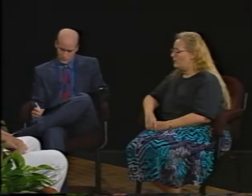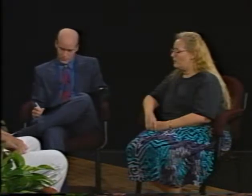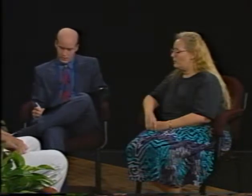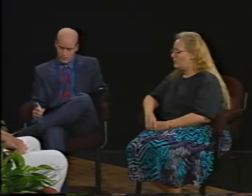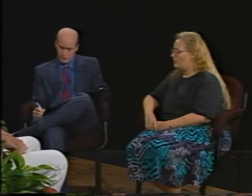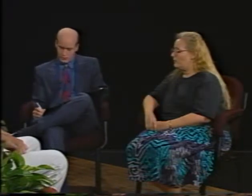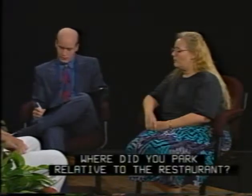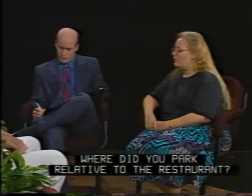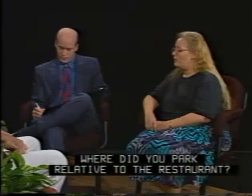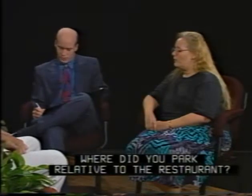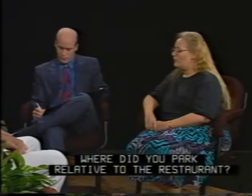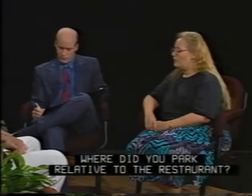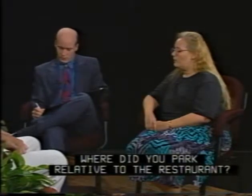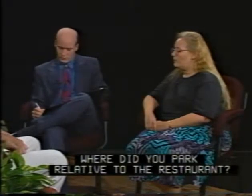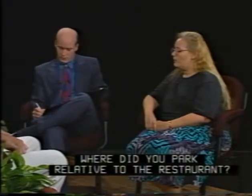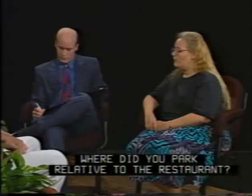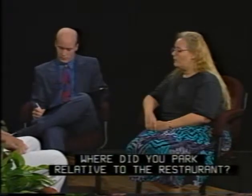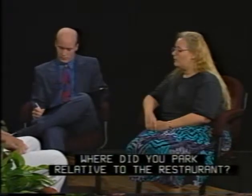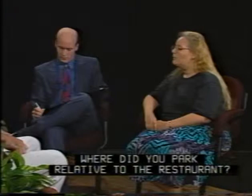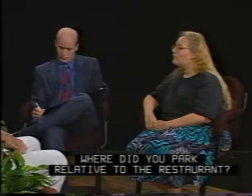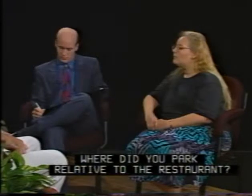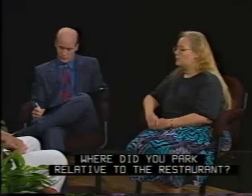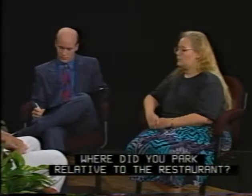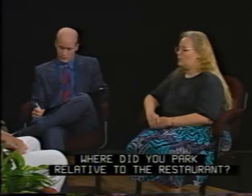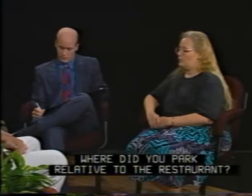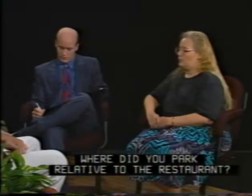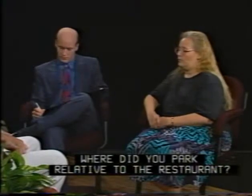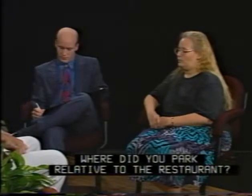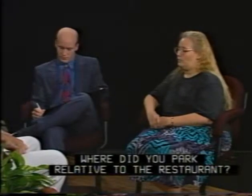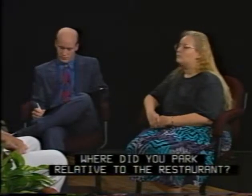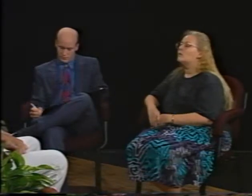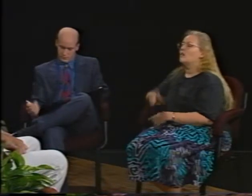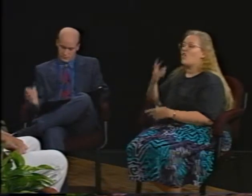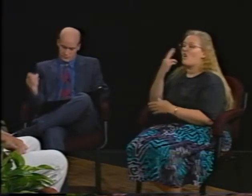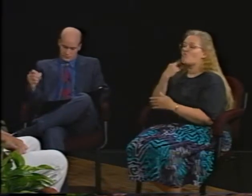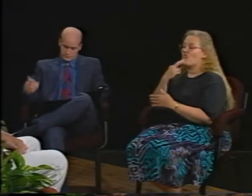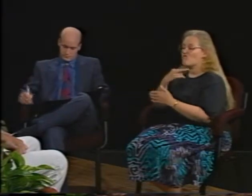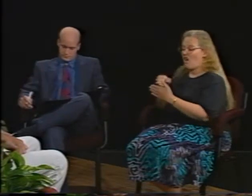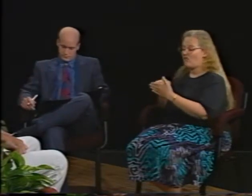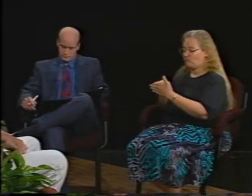Okay, and where did you park relative to the restaurant?